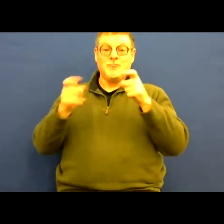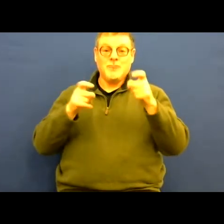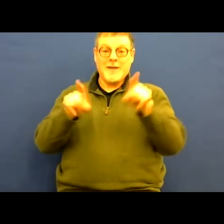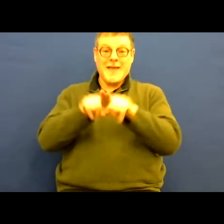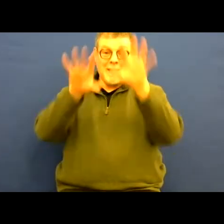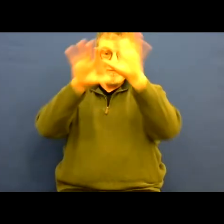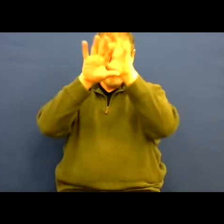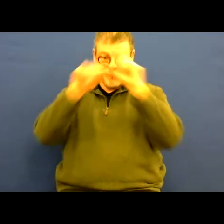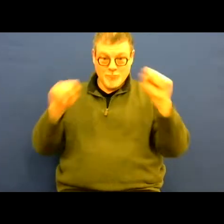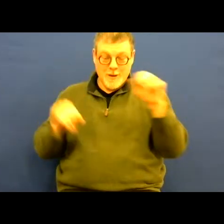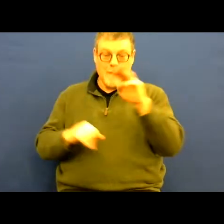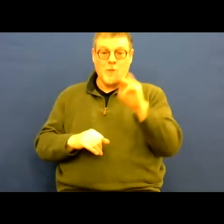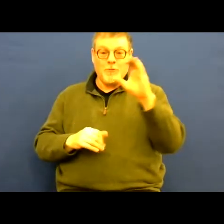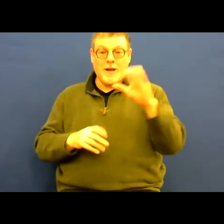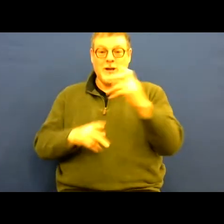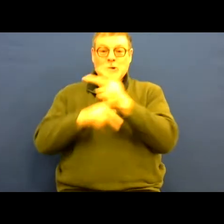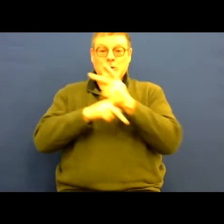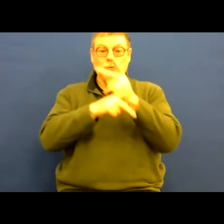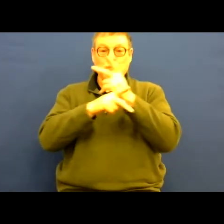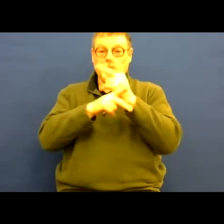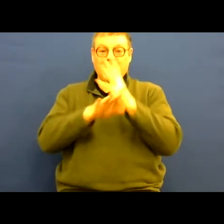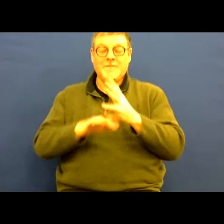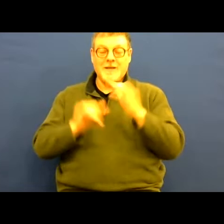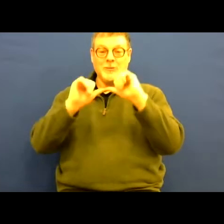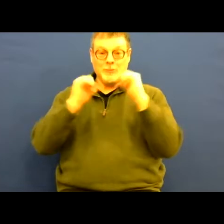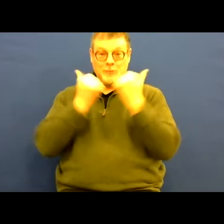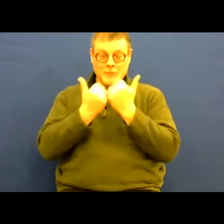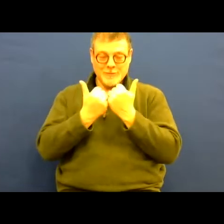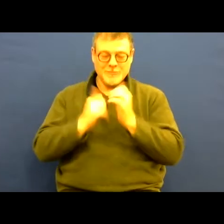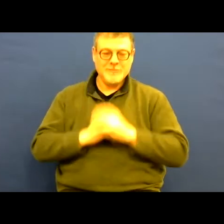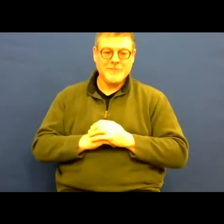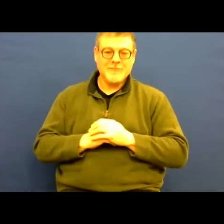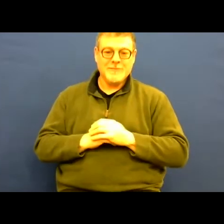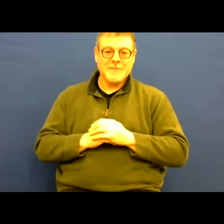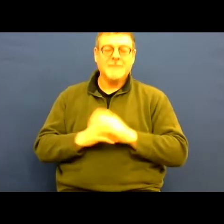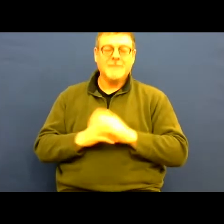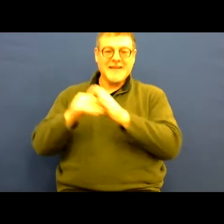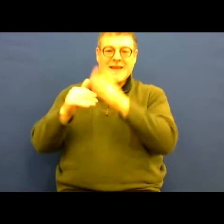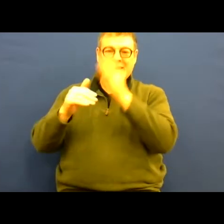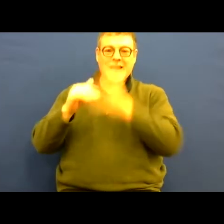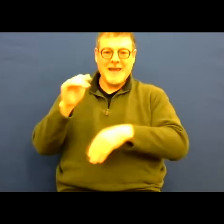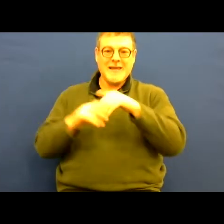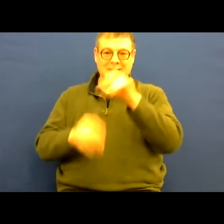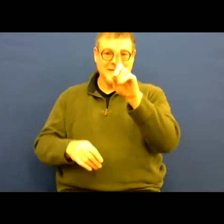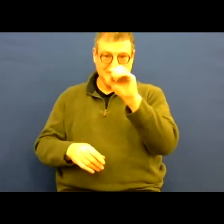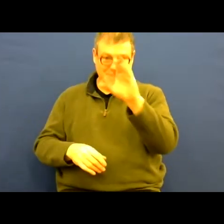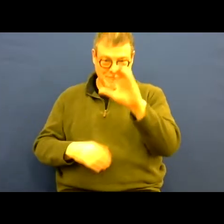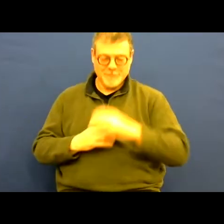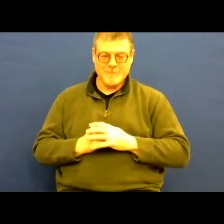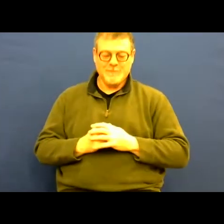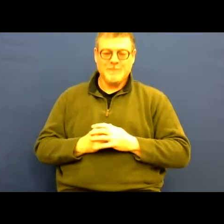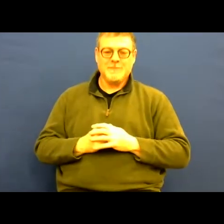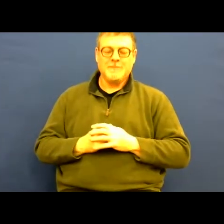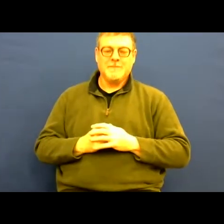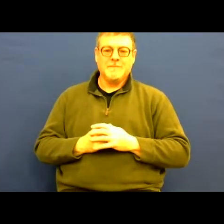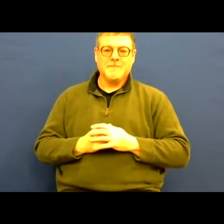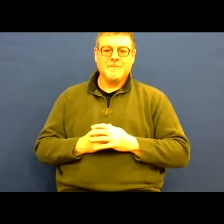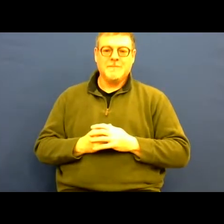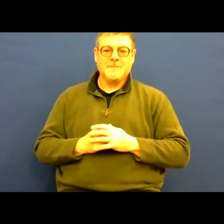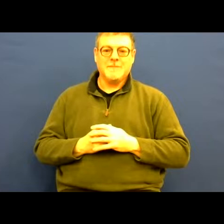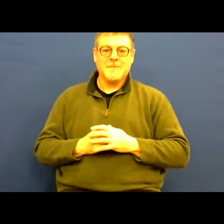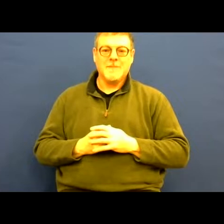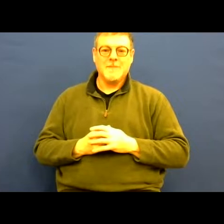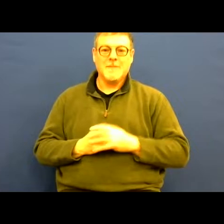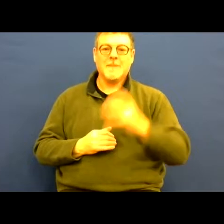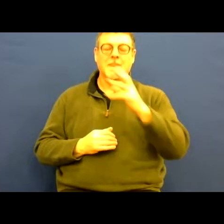president of the Monroe County Supervisors Association came to an end in December. And